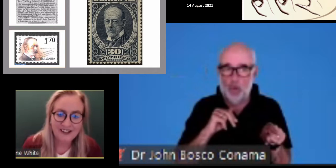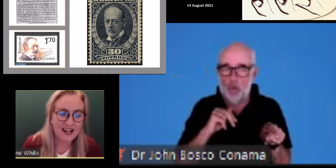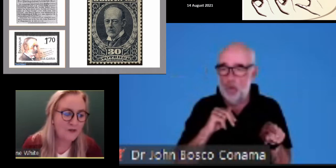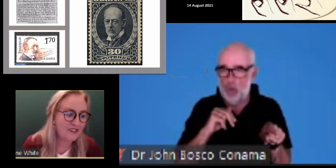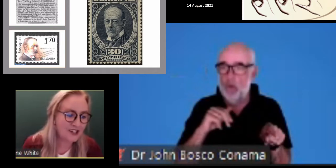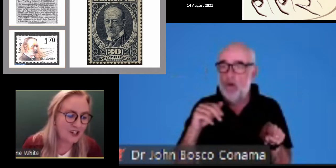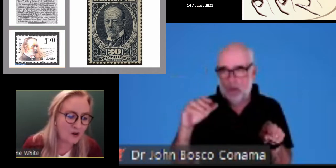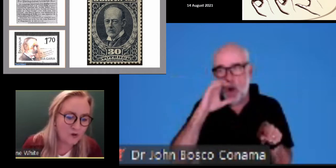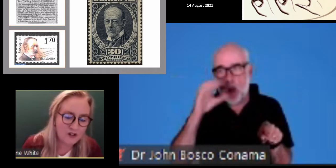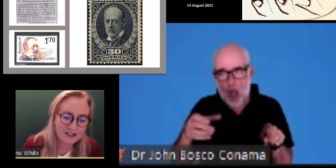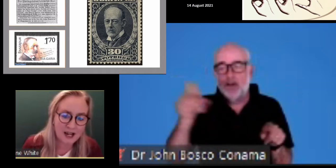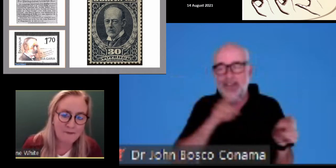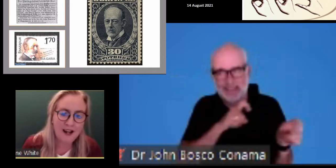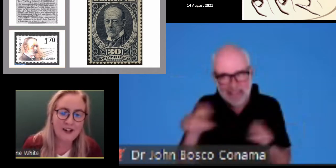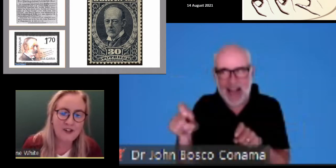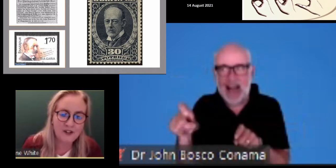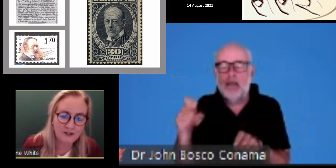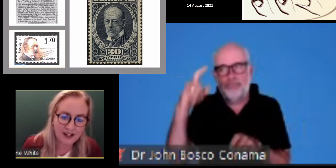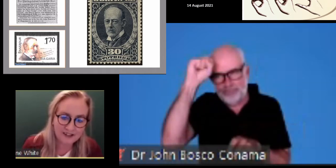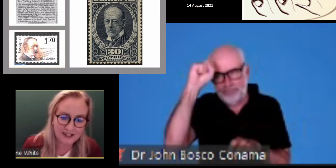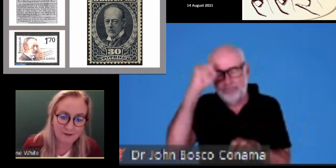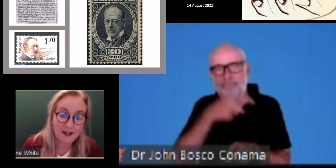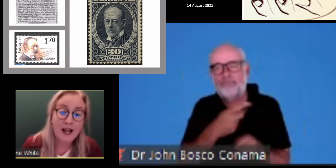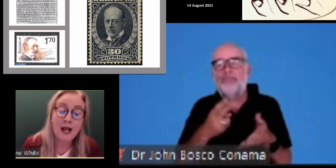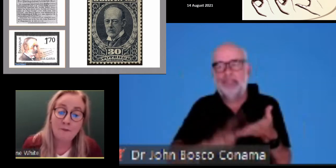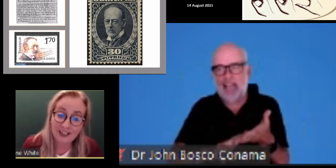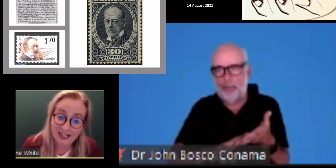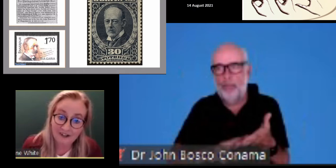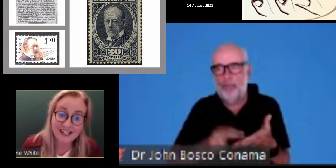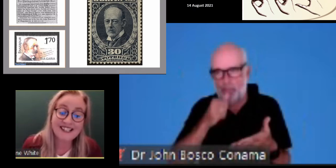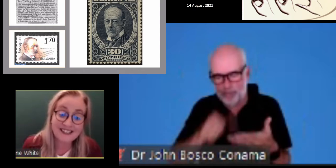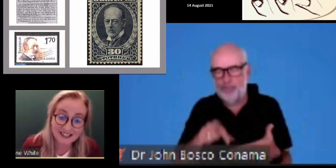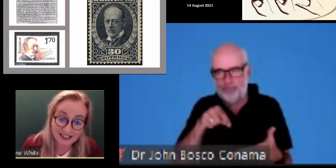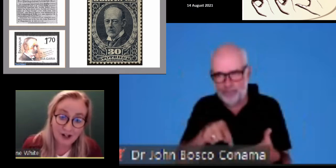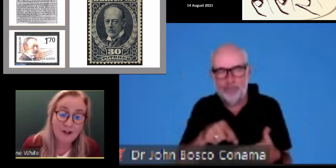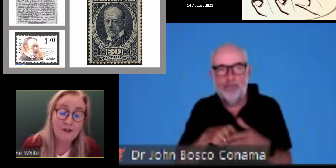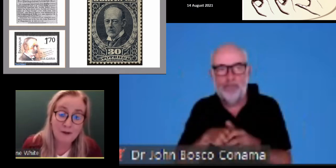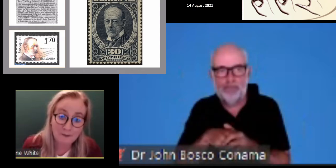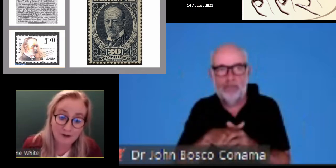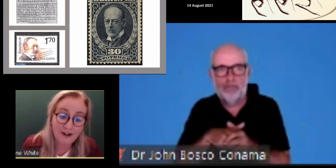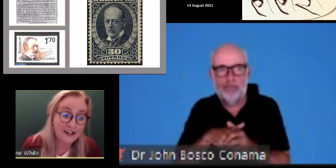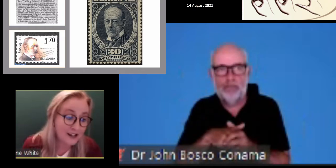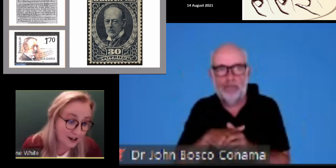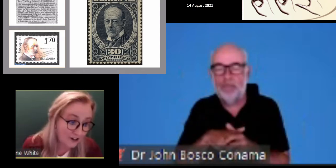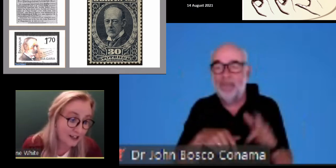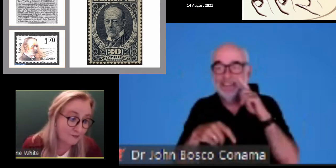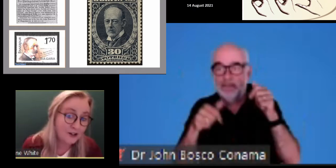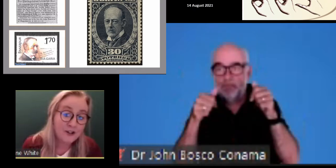Now we've got an old stamp and a new stamp, and Bulgaria still remember and honor him